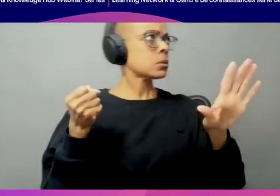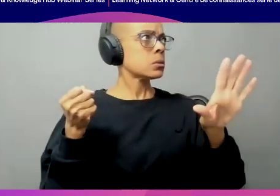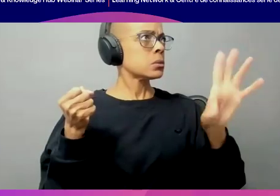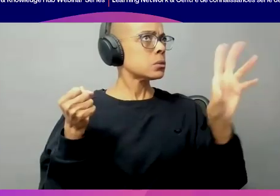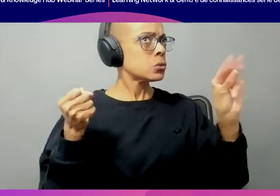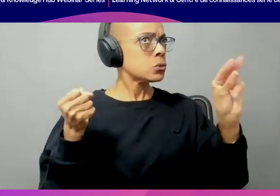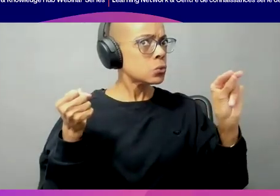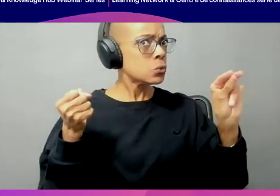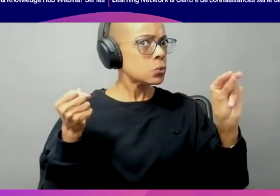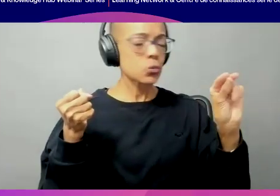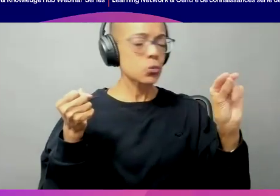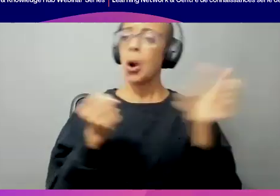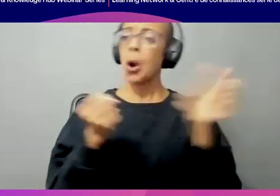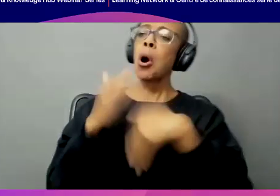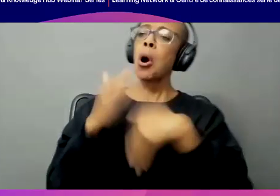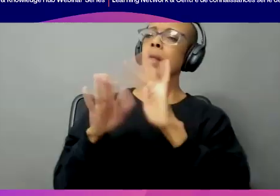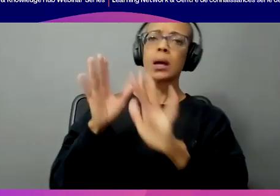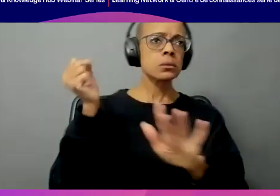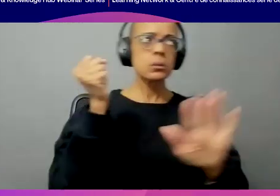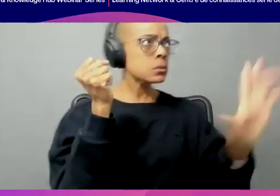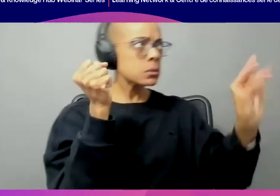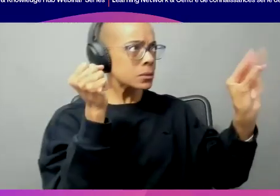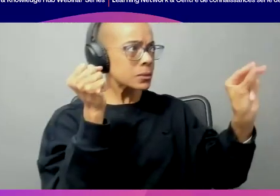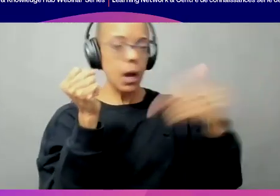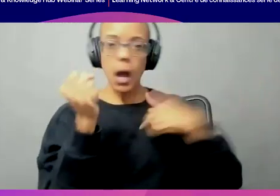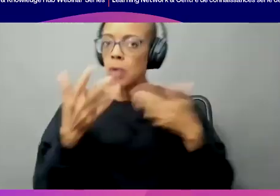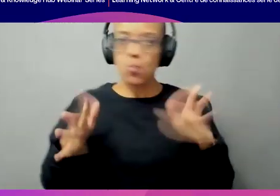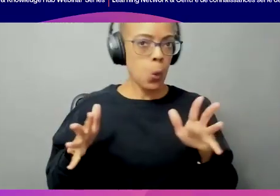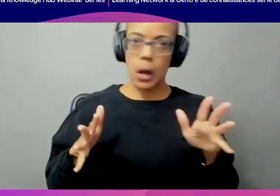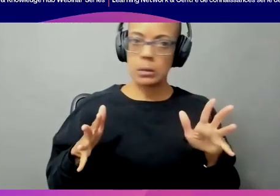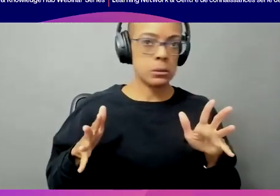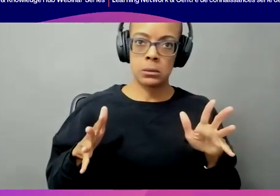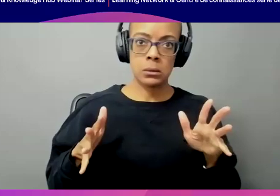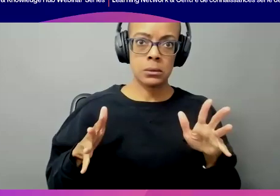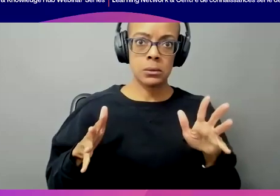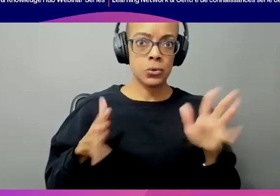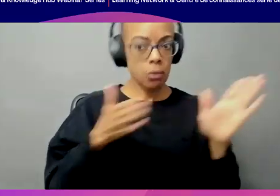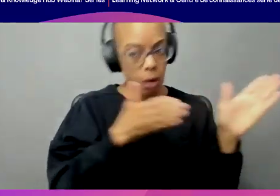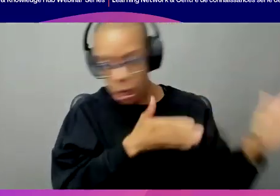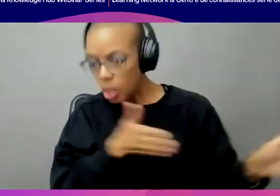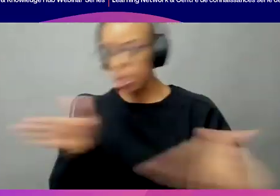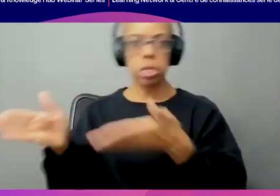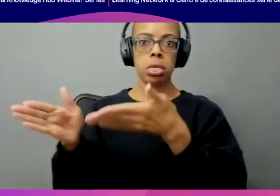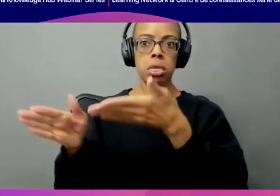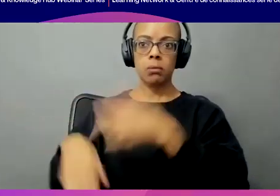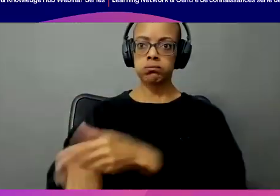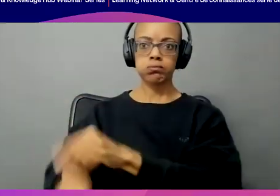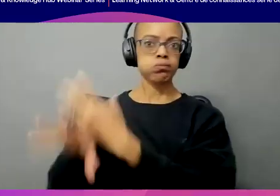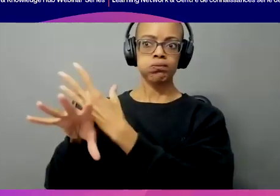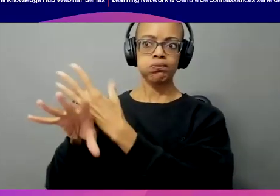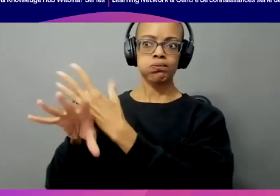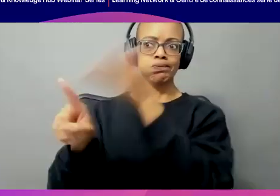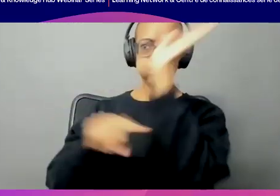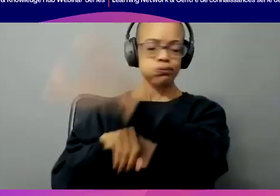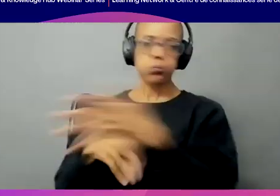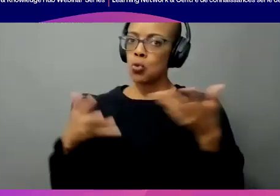everything online. I personally would not want to see that happen. So I think we've got to be mindful of that as we go forward